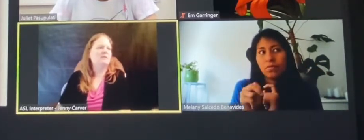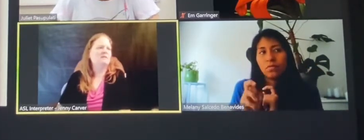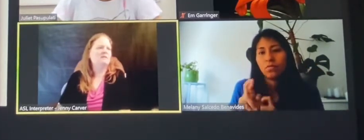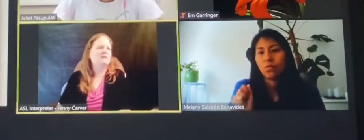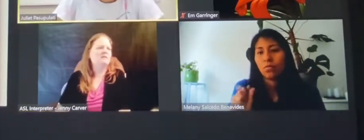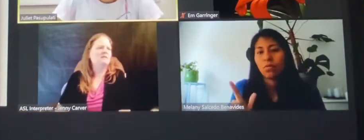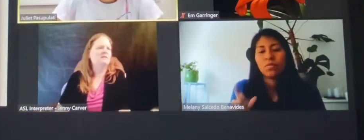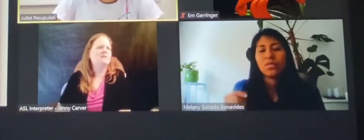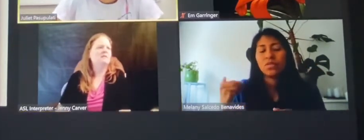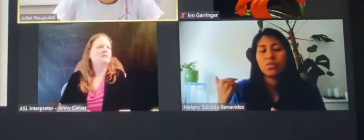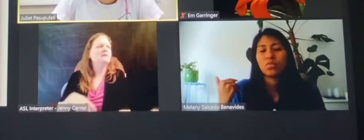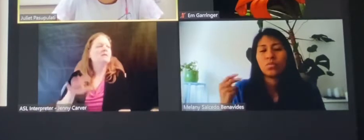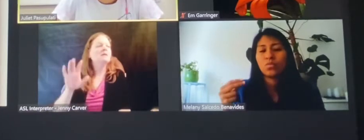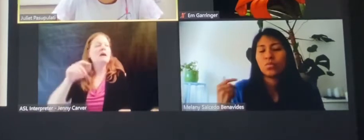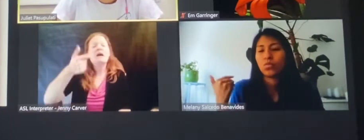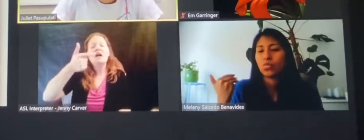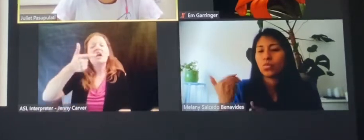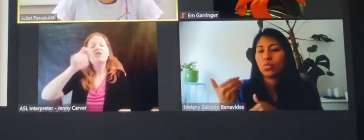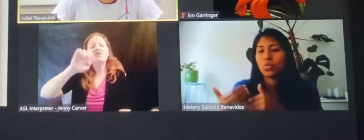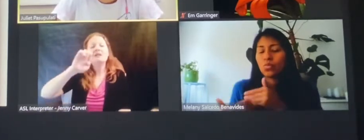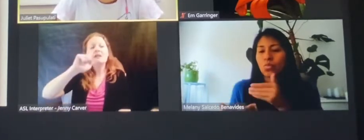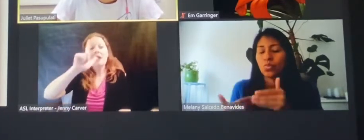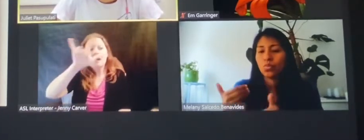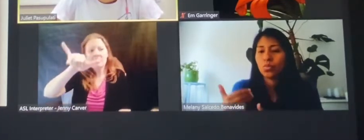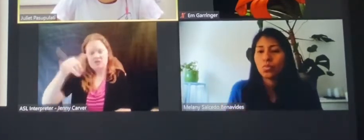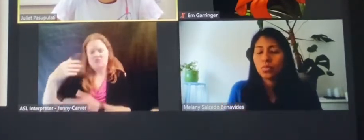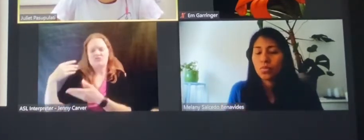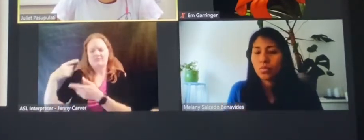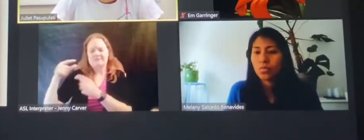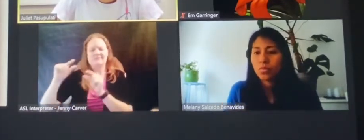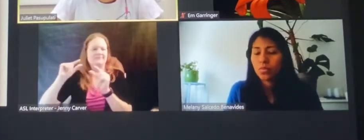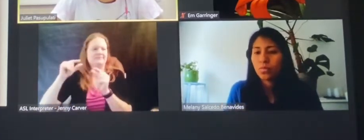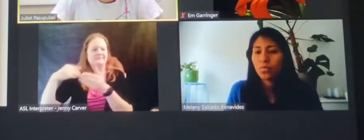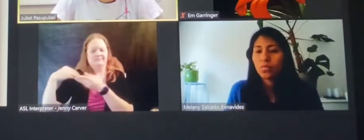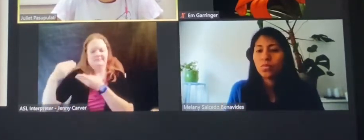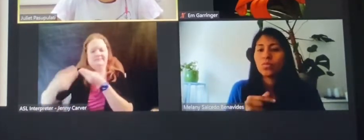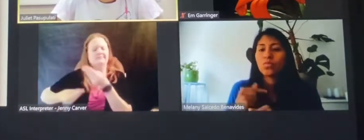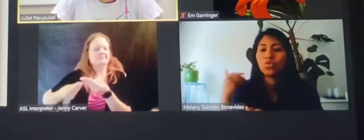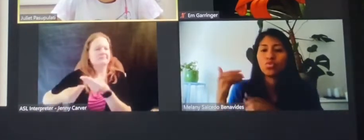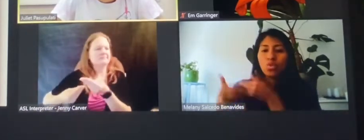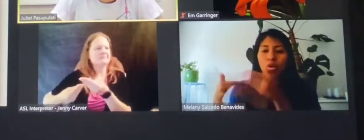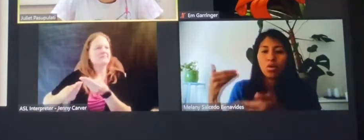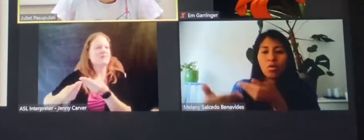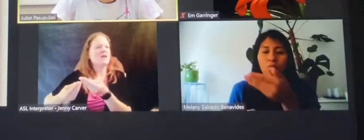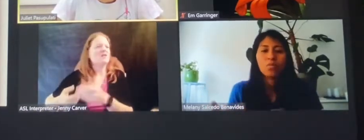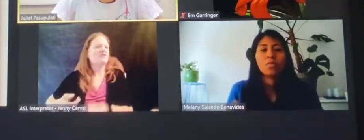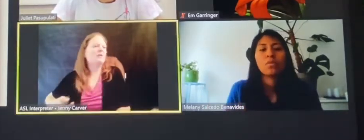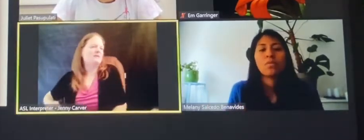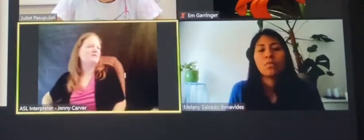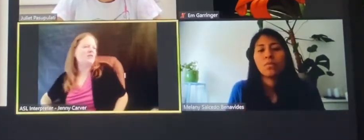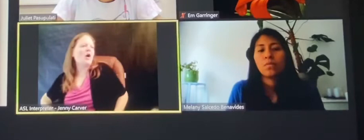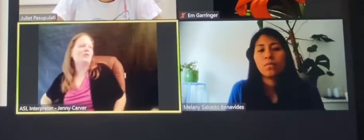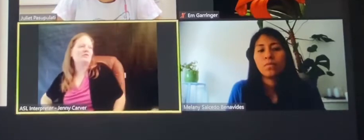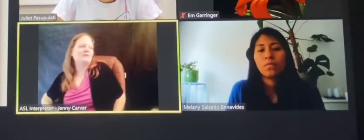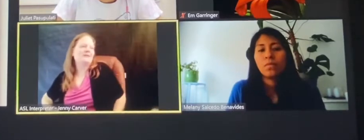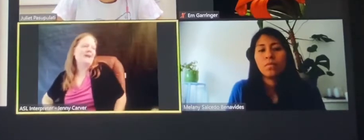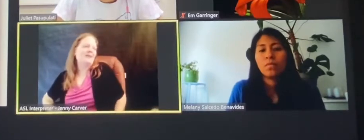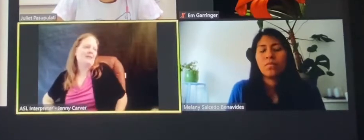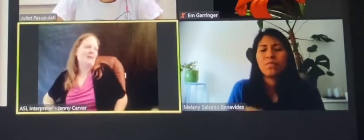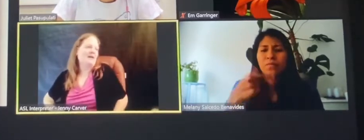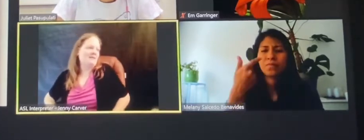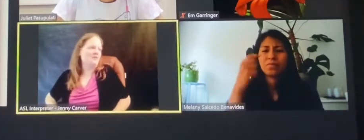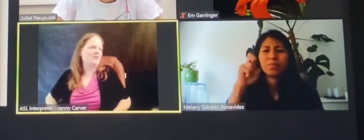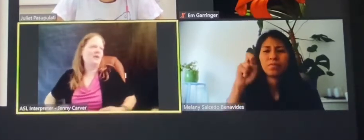opening gradually? What does that mean? Means, like something is in your DNA. Like